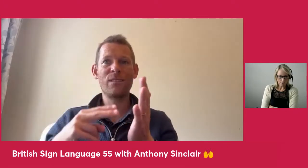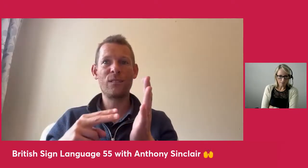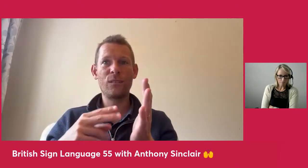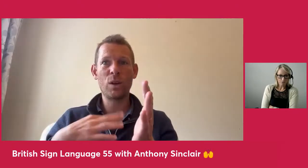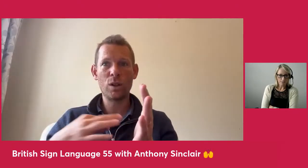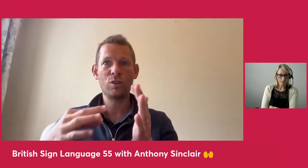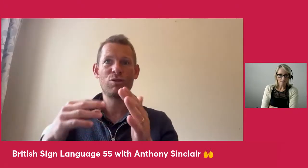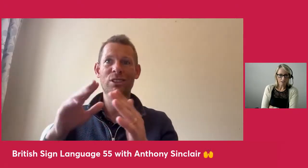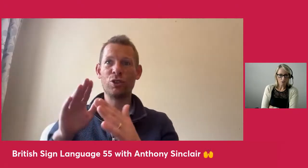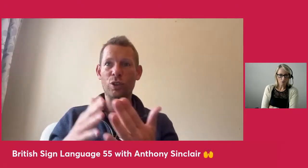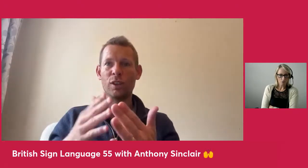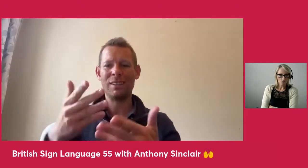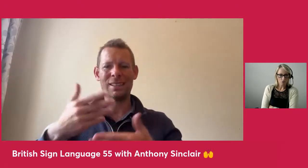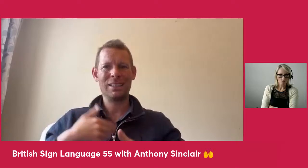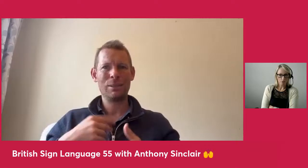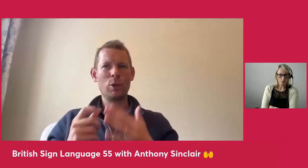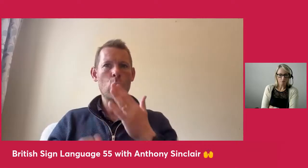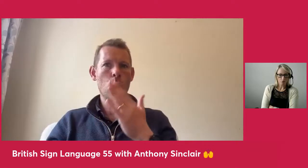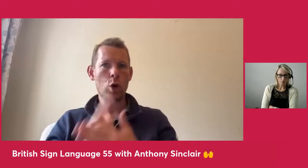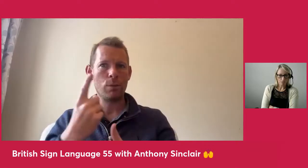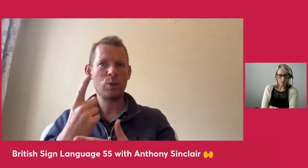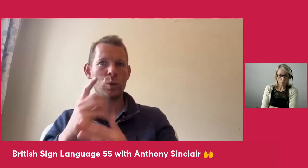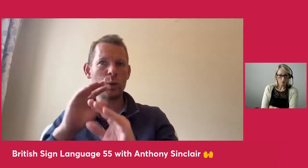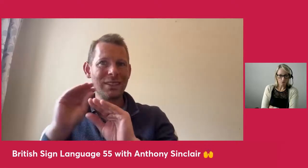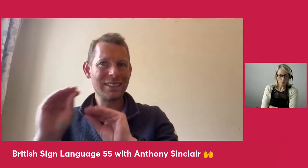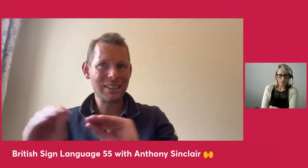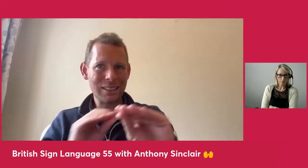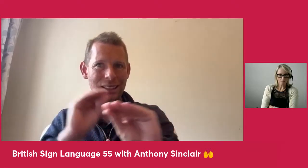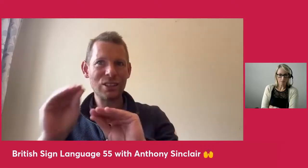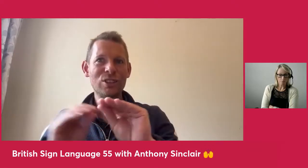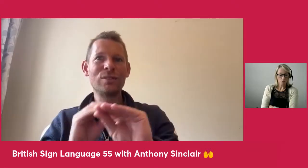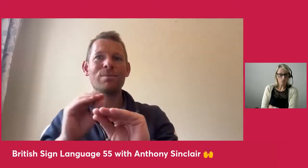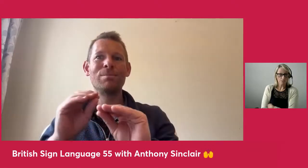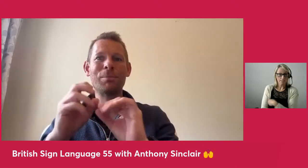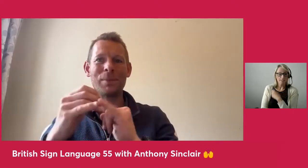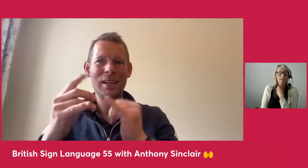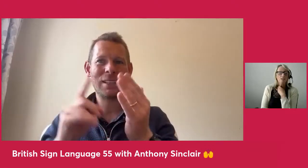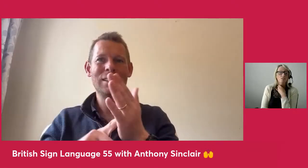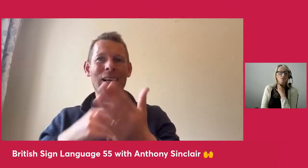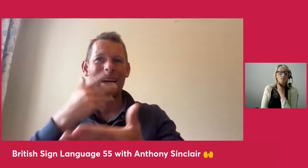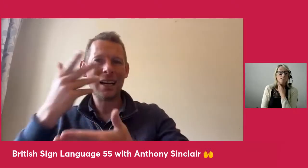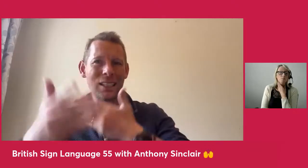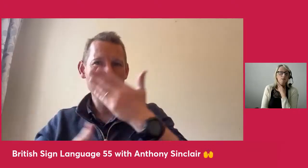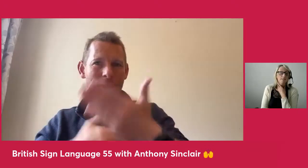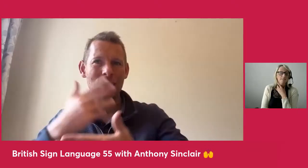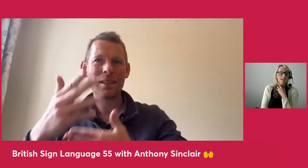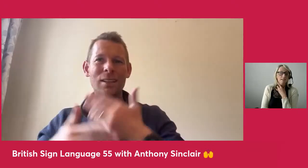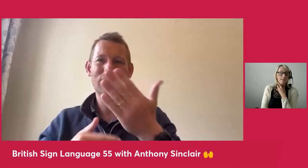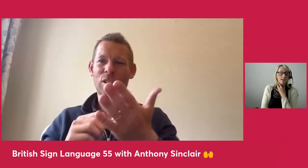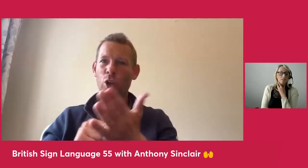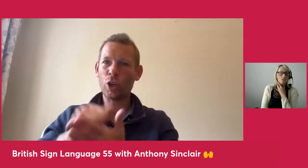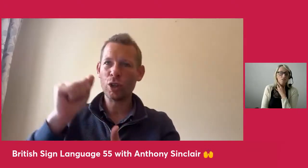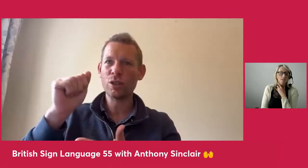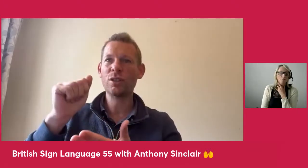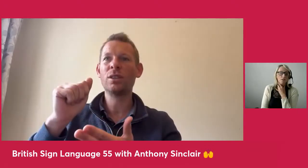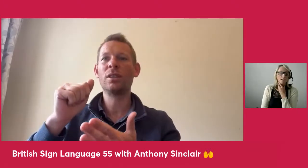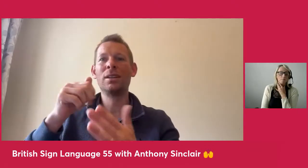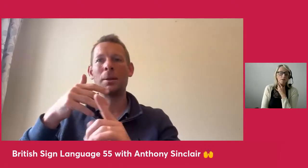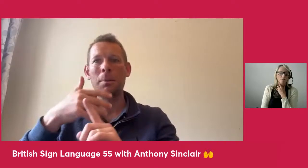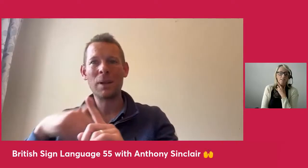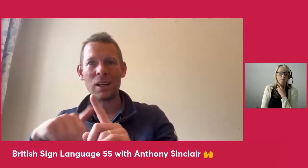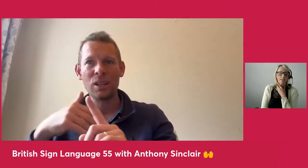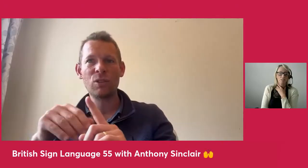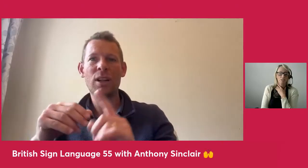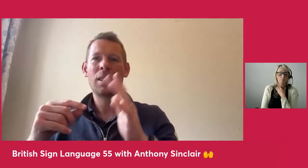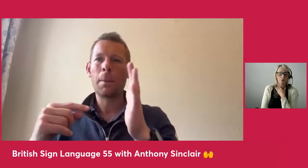everyone. I want to say thank you to the Royal Voluntary Service for giving me the opportunity to teach BSL and to give you a little